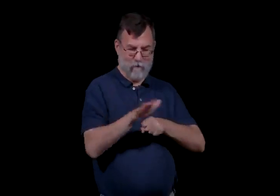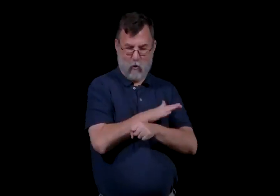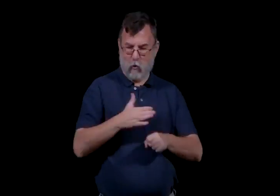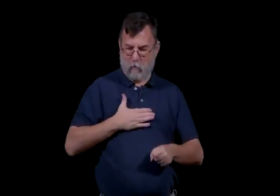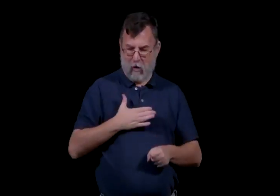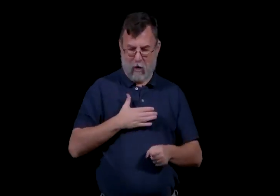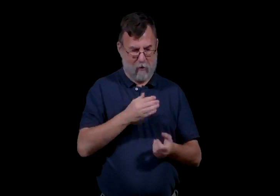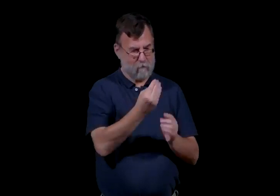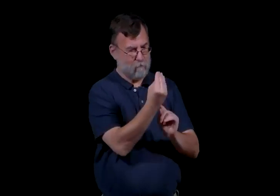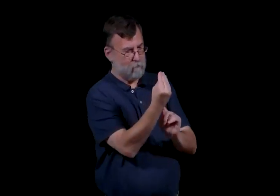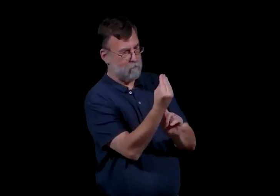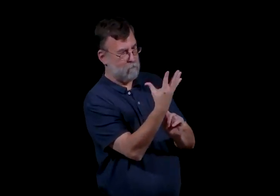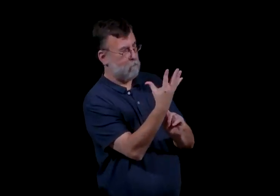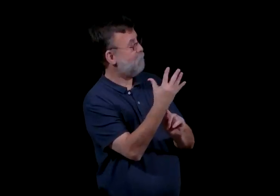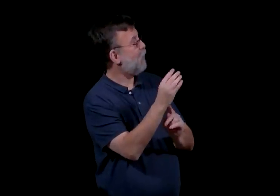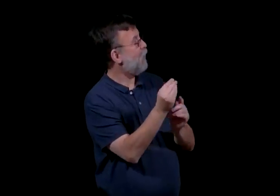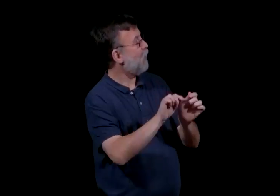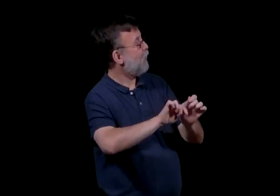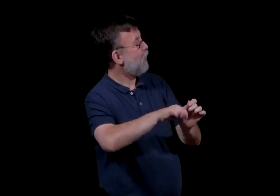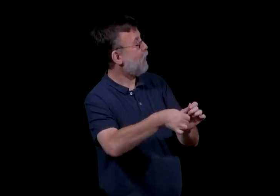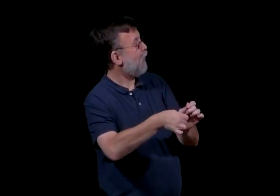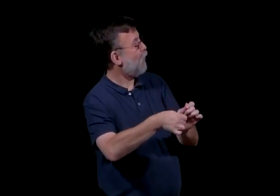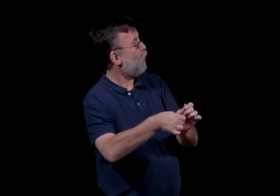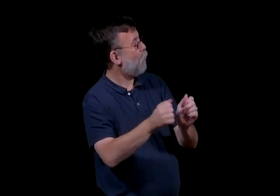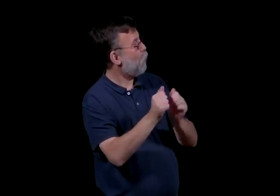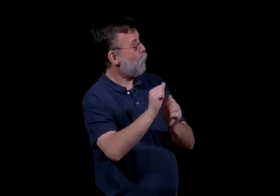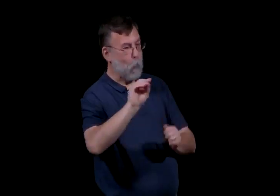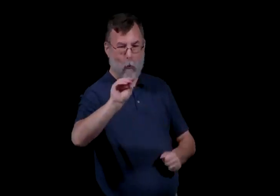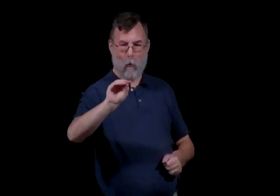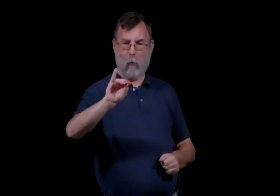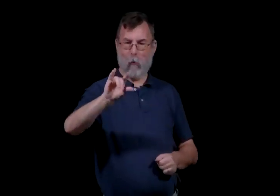raccoons. You fill my Coleman lantern